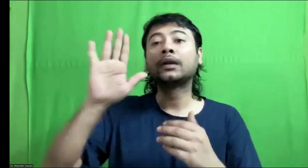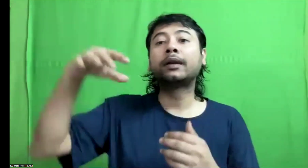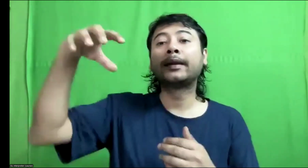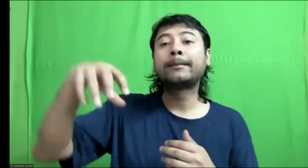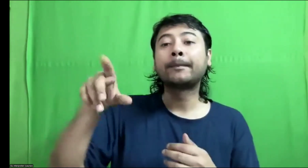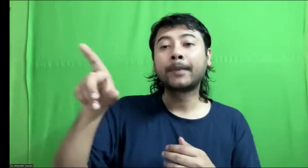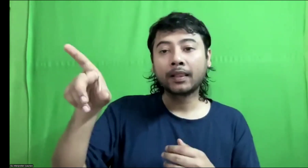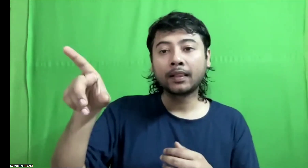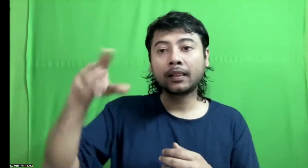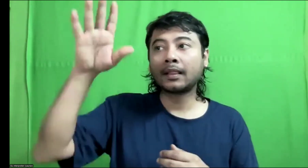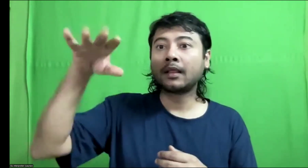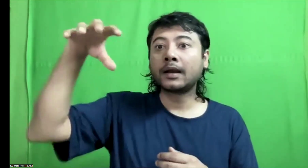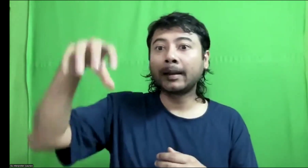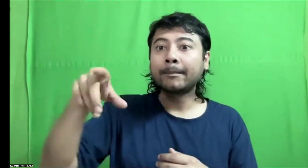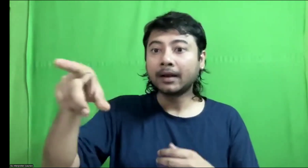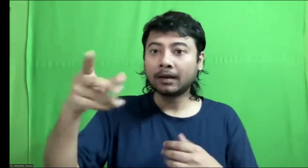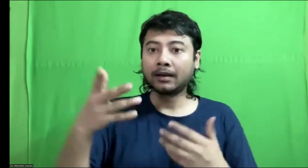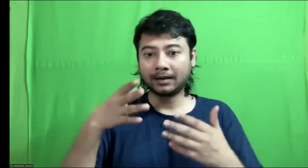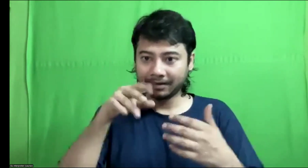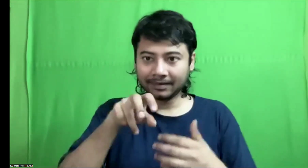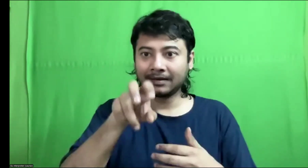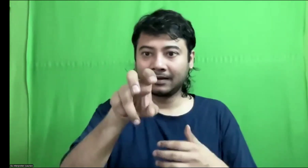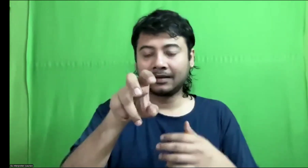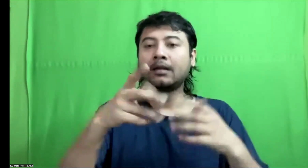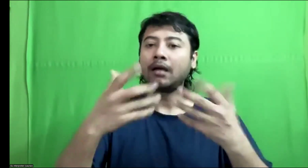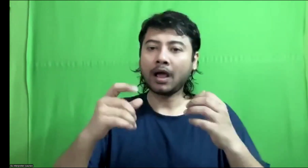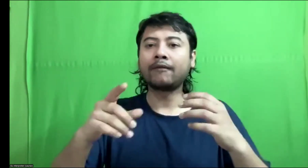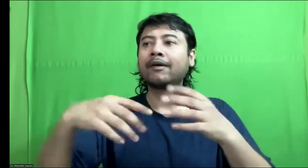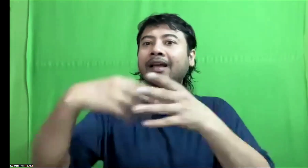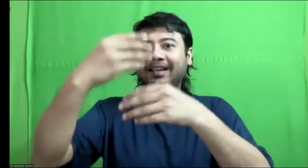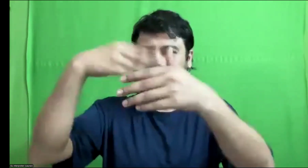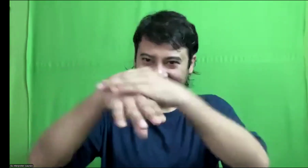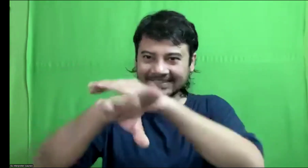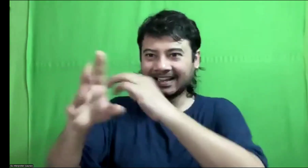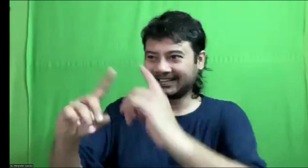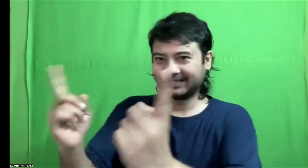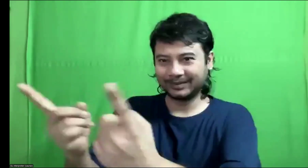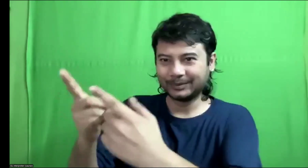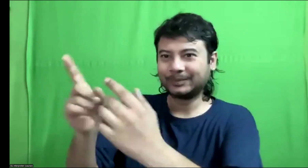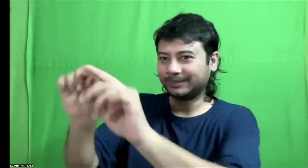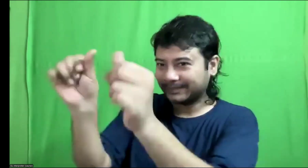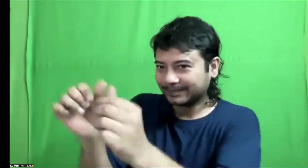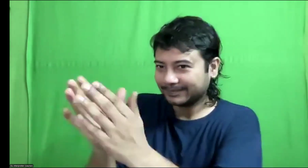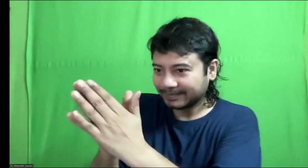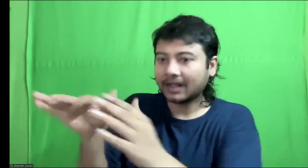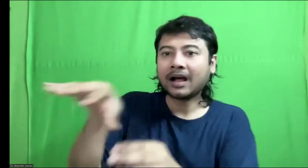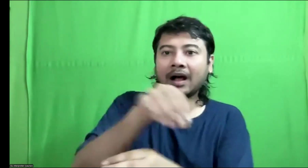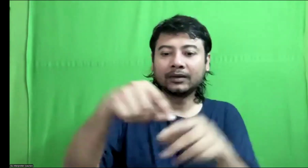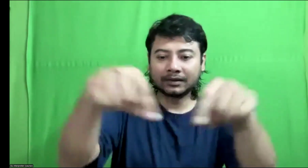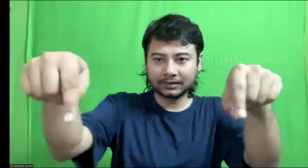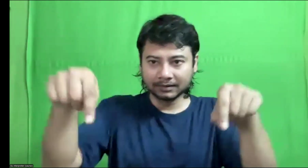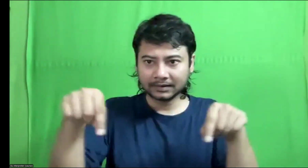place. Can you give us this place? And you put the table. And you put the Lord's picture and you put a